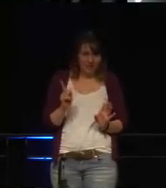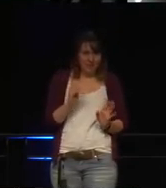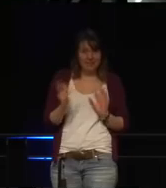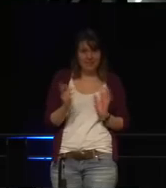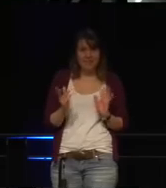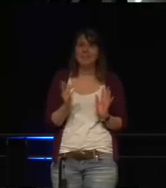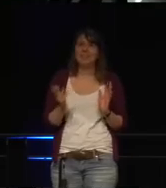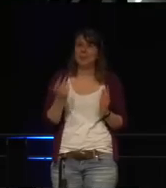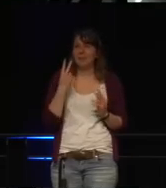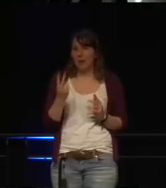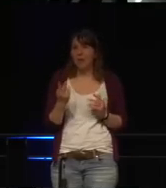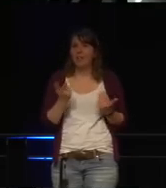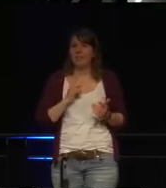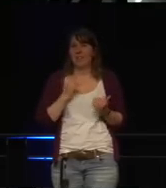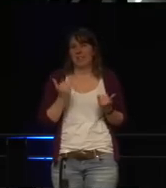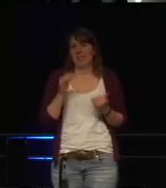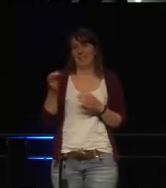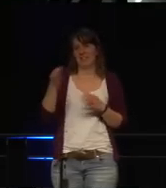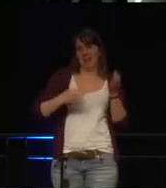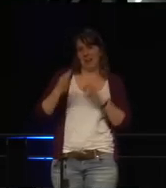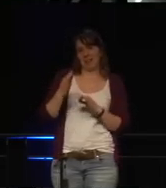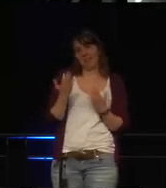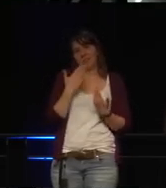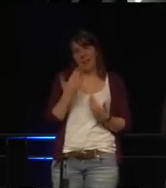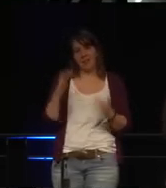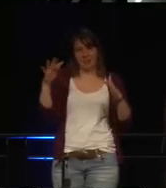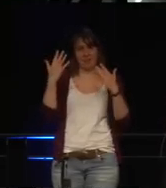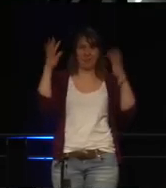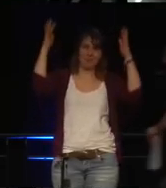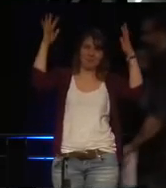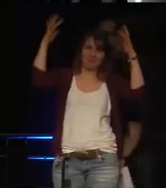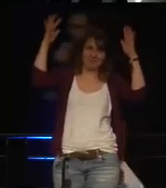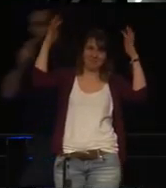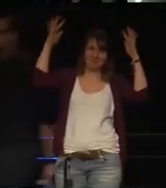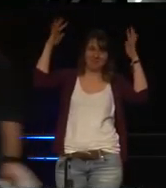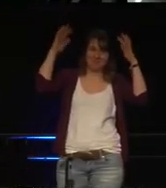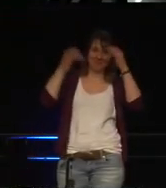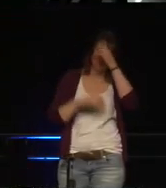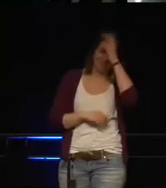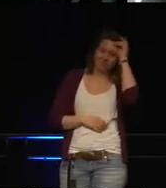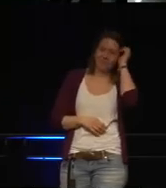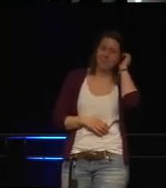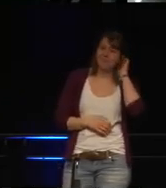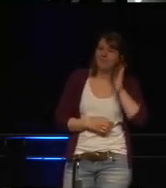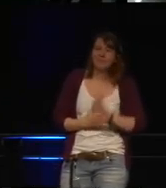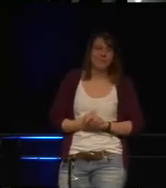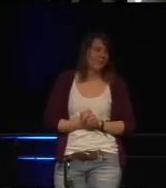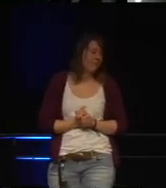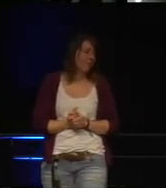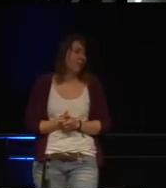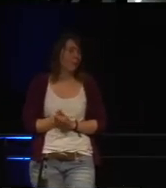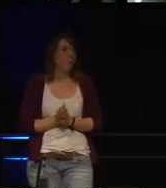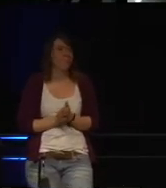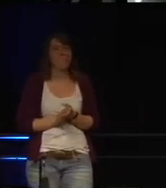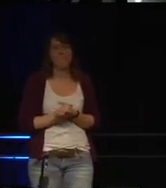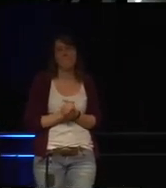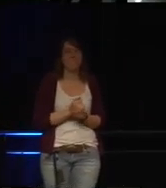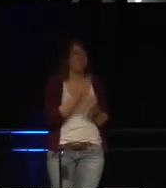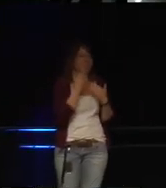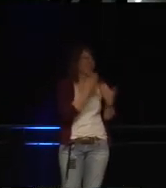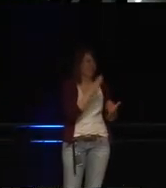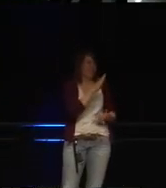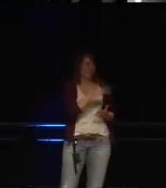I'm at the end of my talk. And if we have some time left, I'm waiting for your questions,